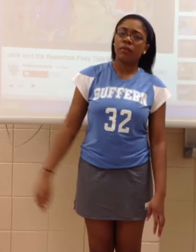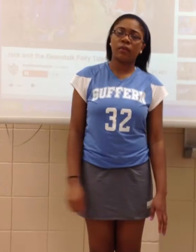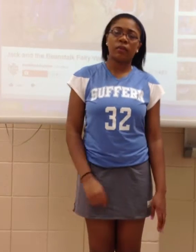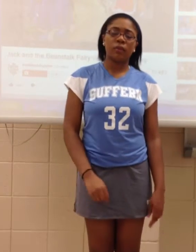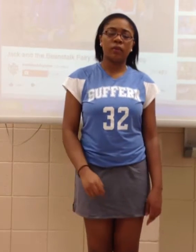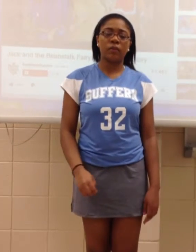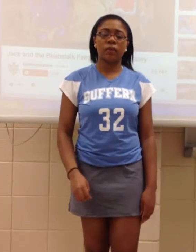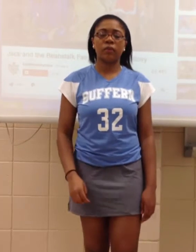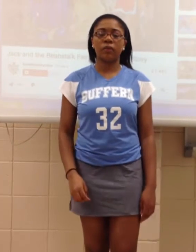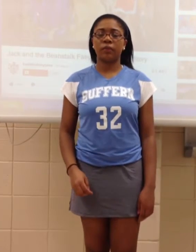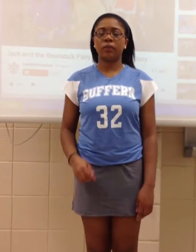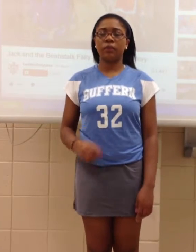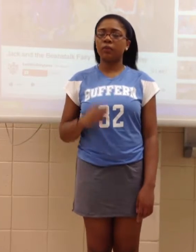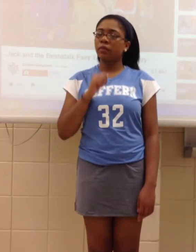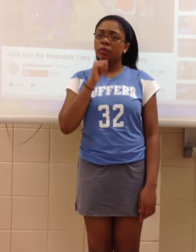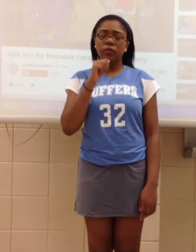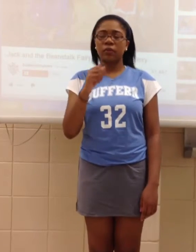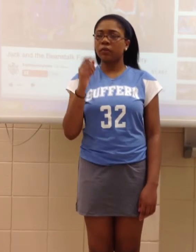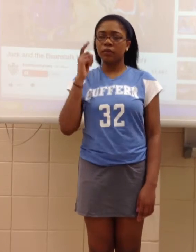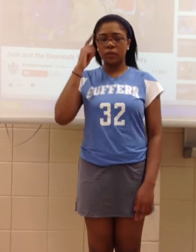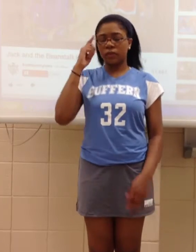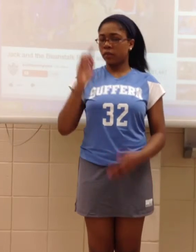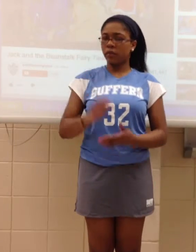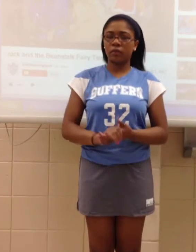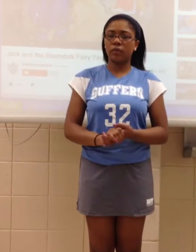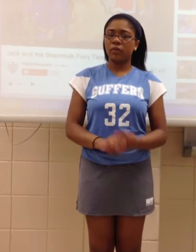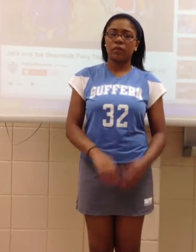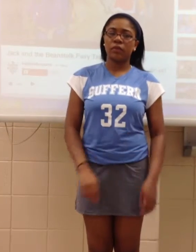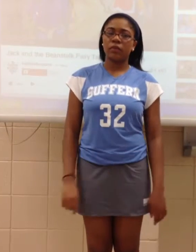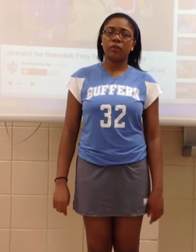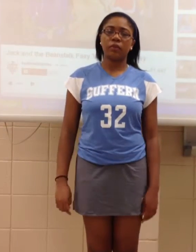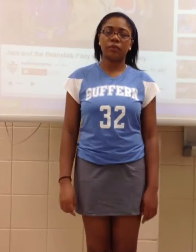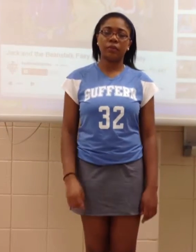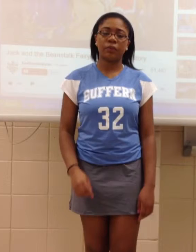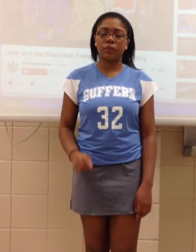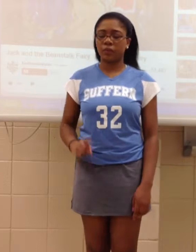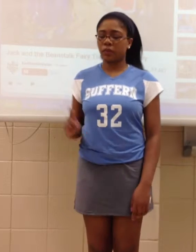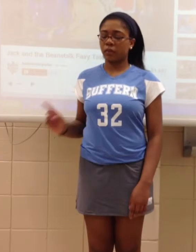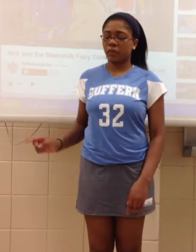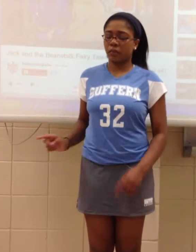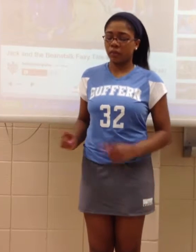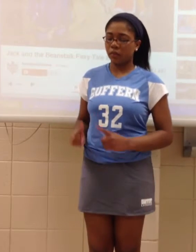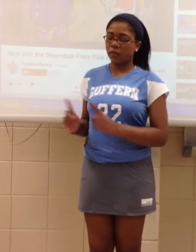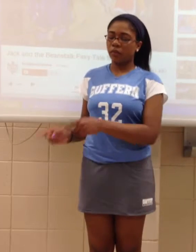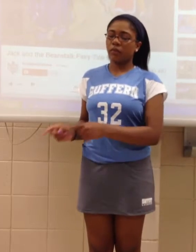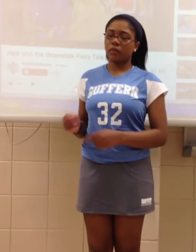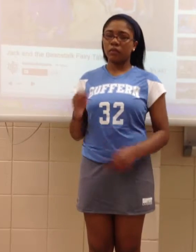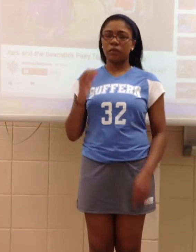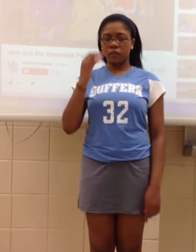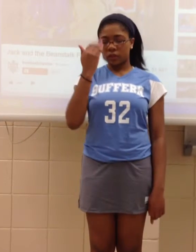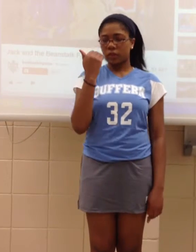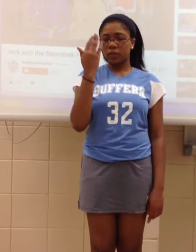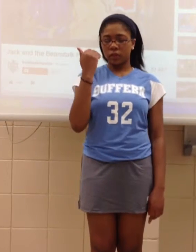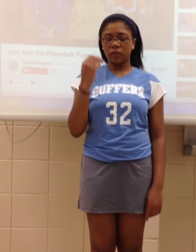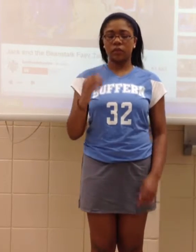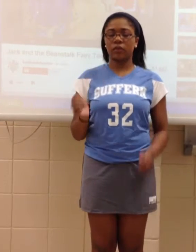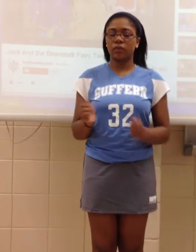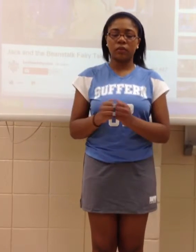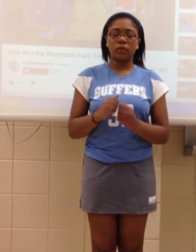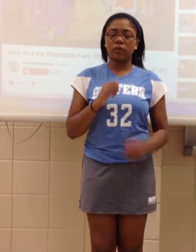window because she did not believe they were magic. She sent Jack to bed without any supper, even though there was nothing to eat